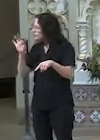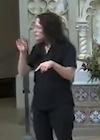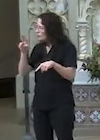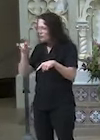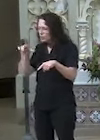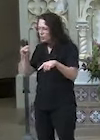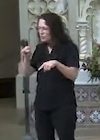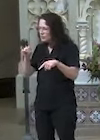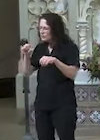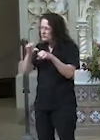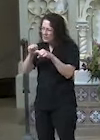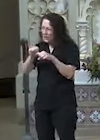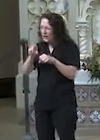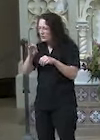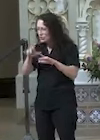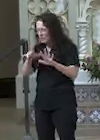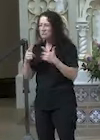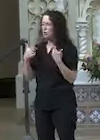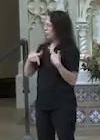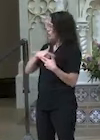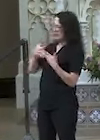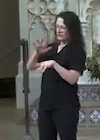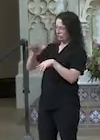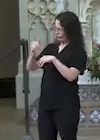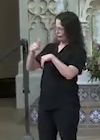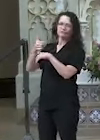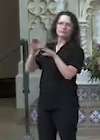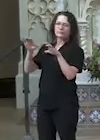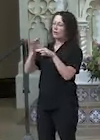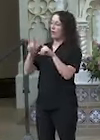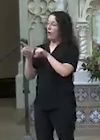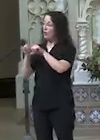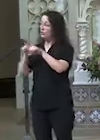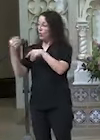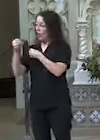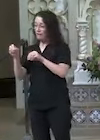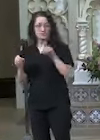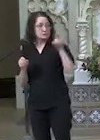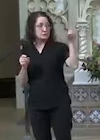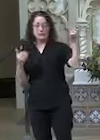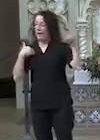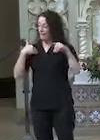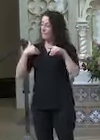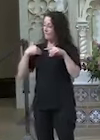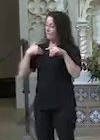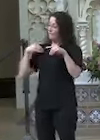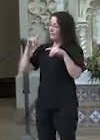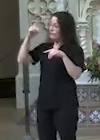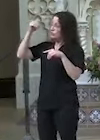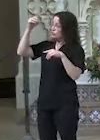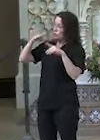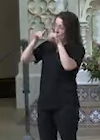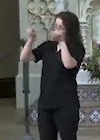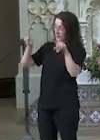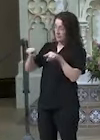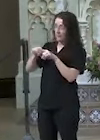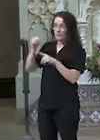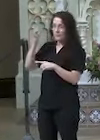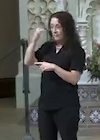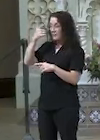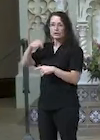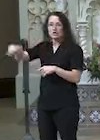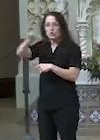Okay, we already did that, right, over in our office building because of the generosity of all of